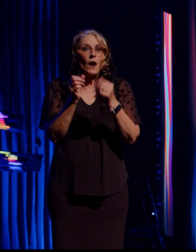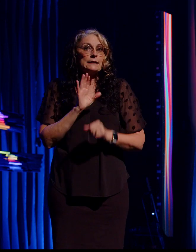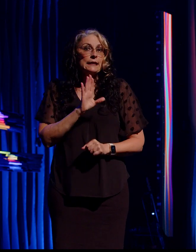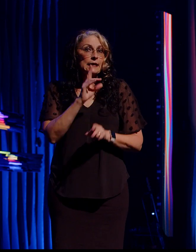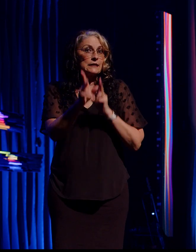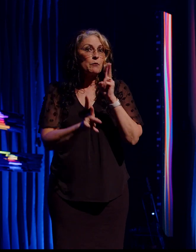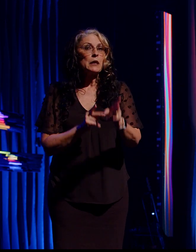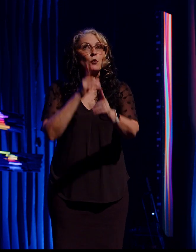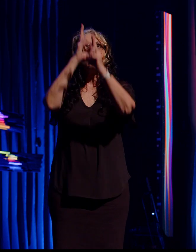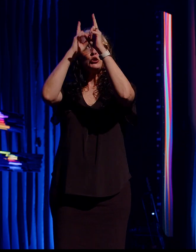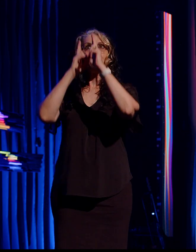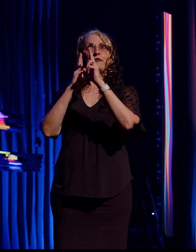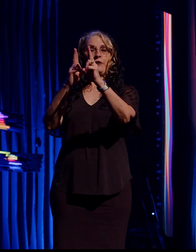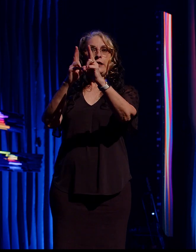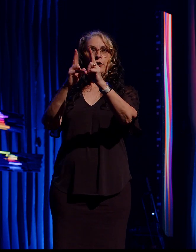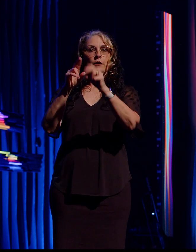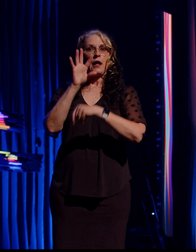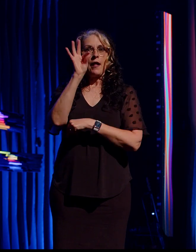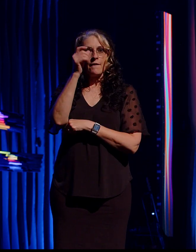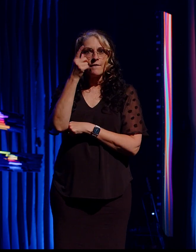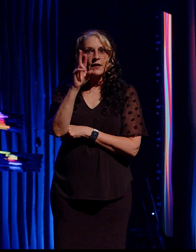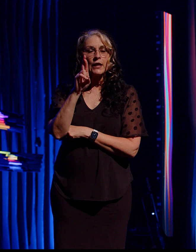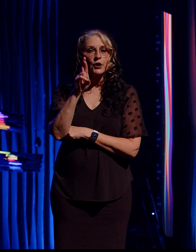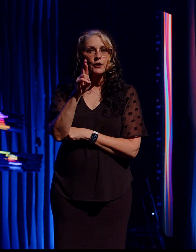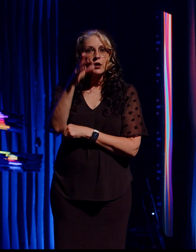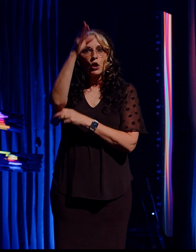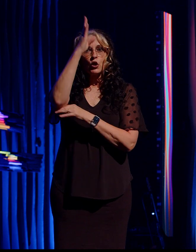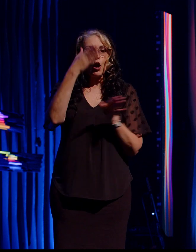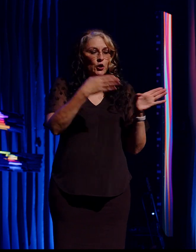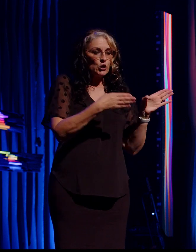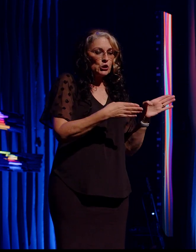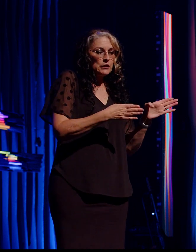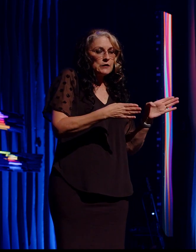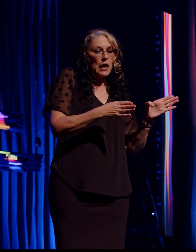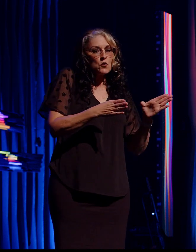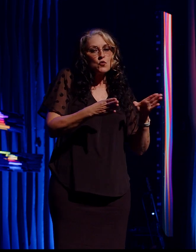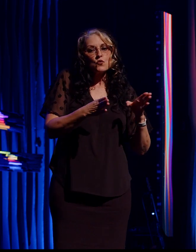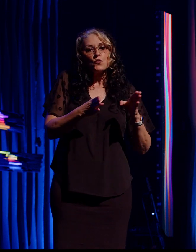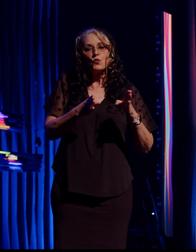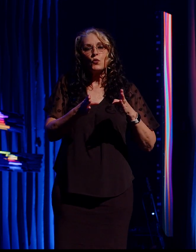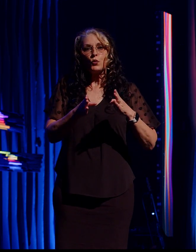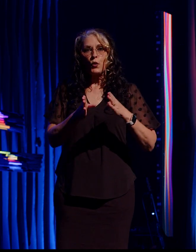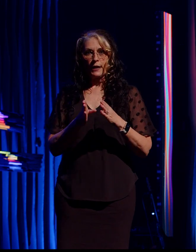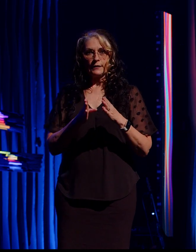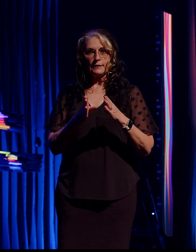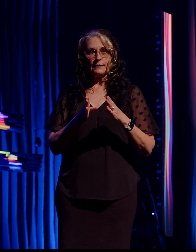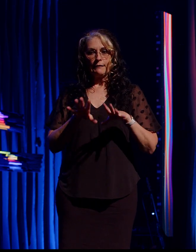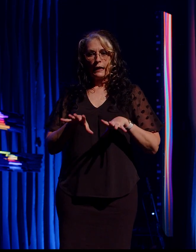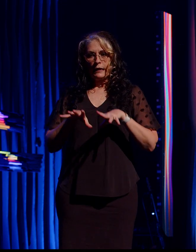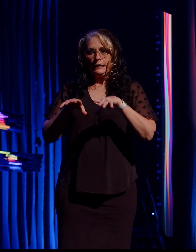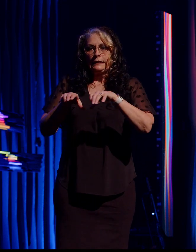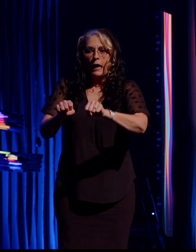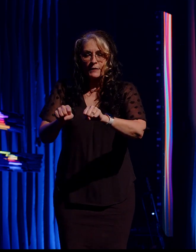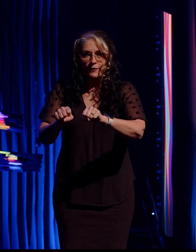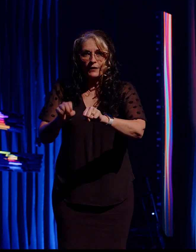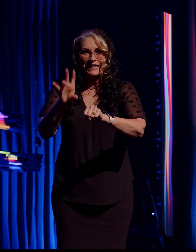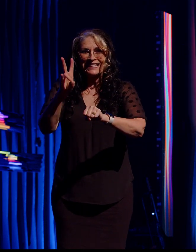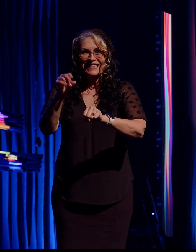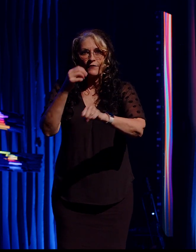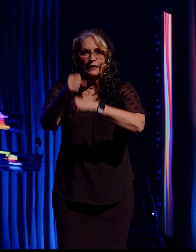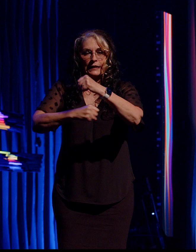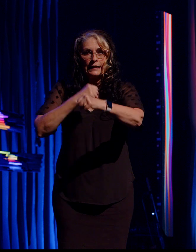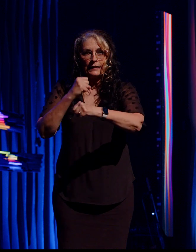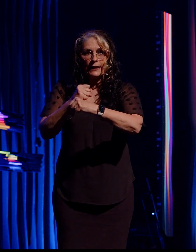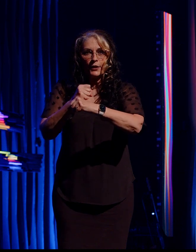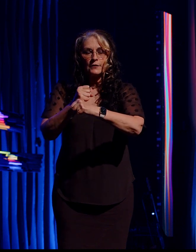to fear Him. So what does God do? God directs their steps into captivity for 70 years where